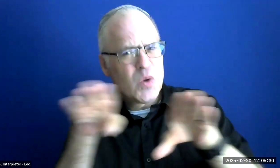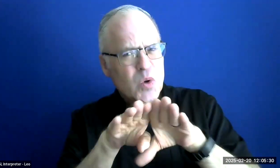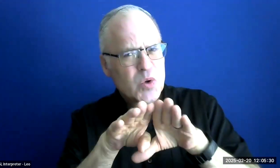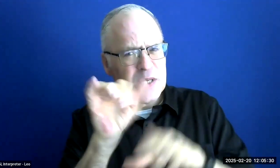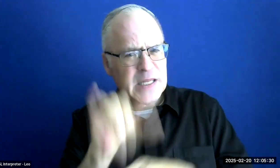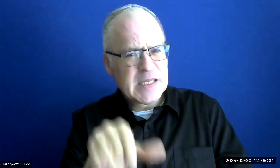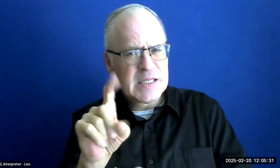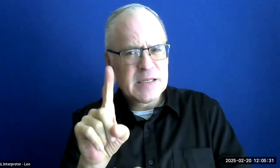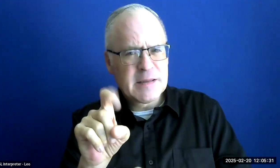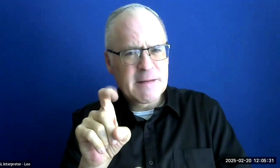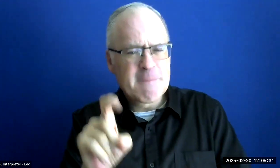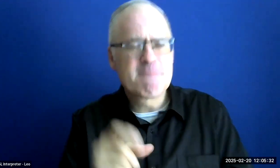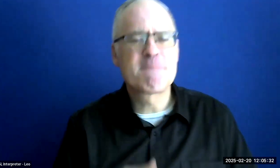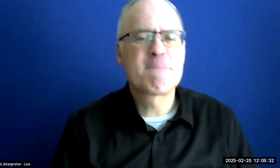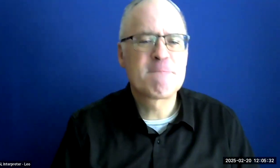of this?